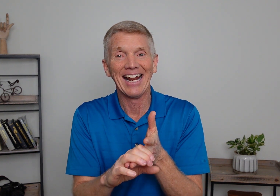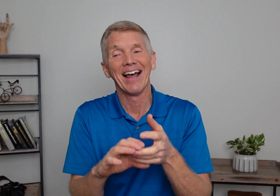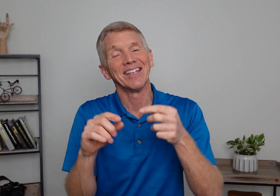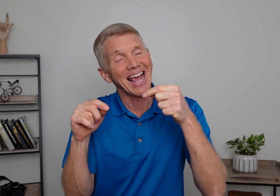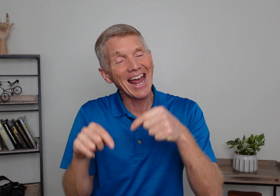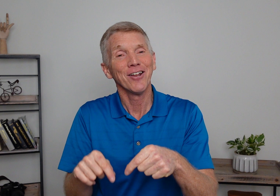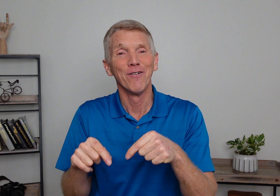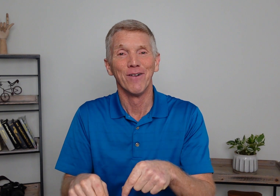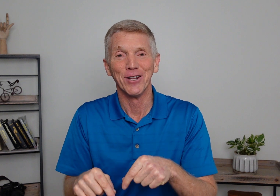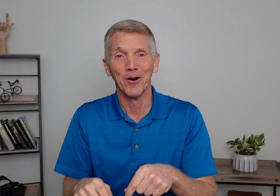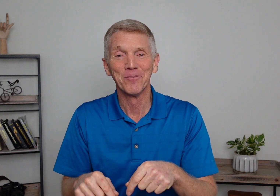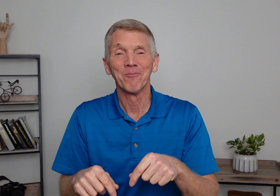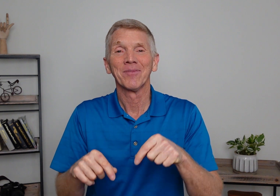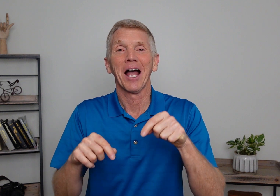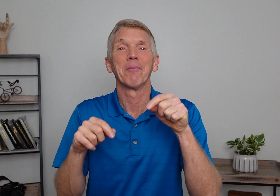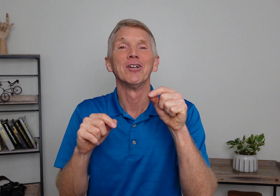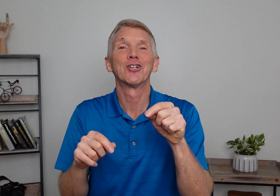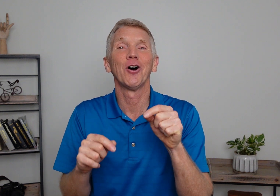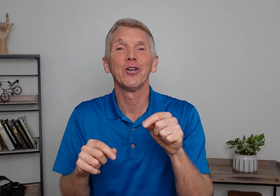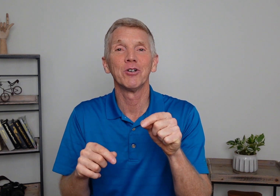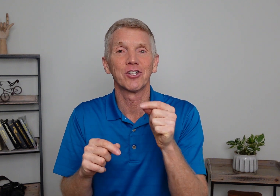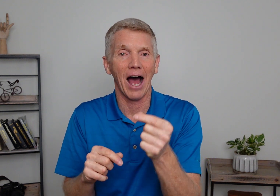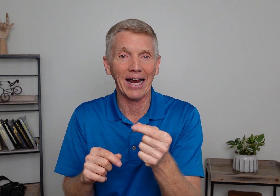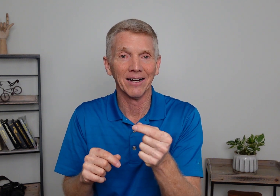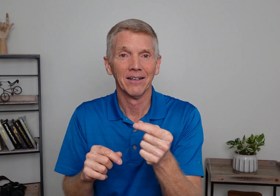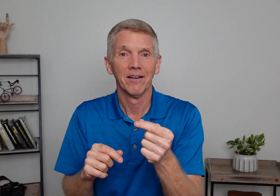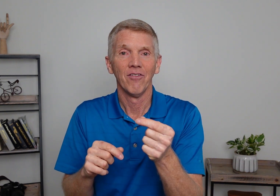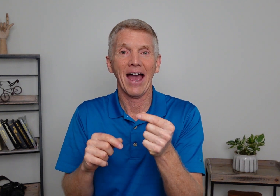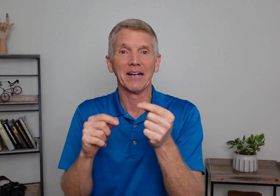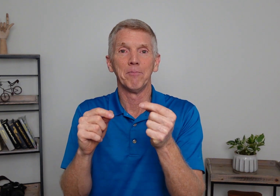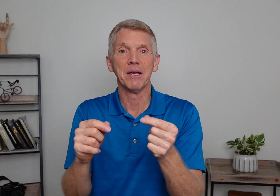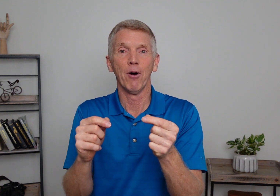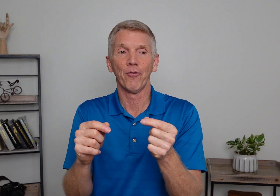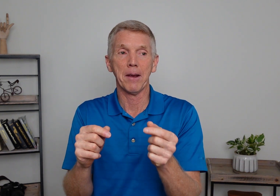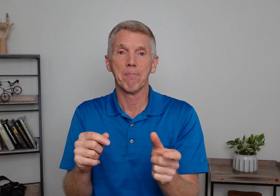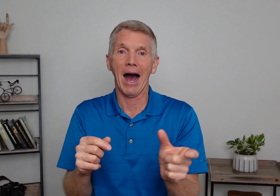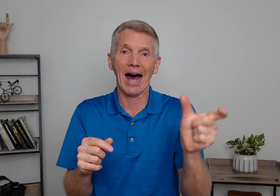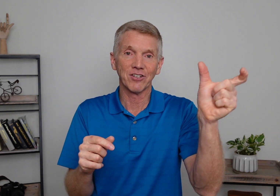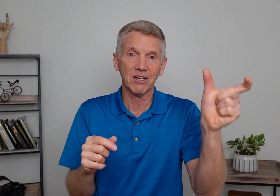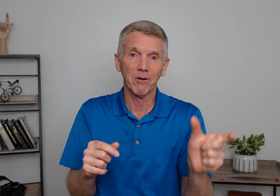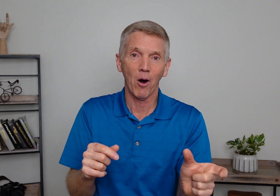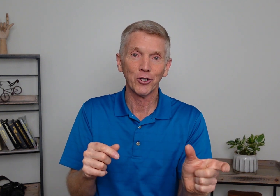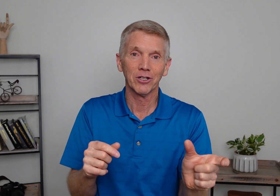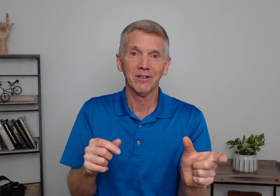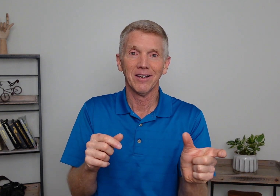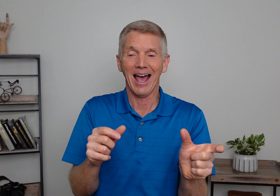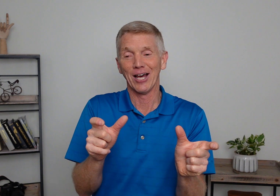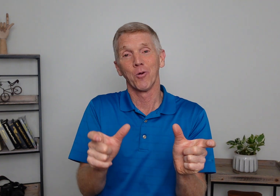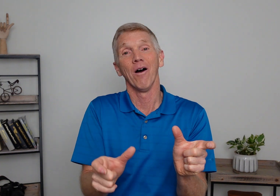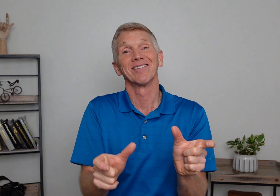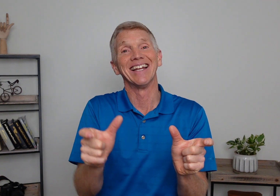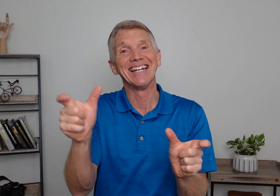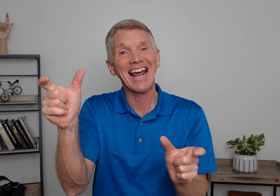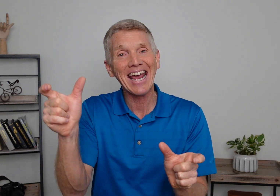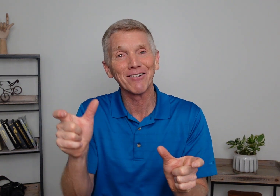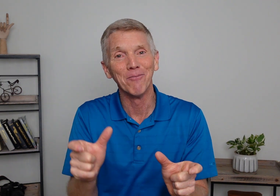at the end of the video, I'm going to show you a sign that can be both a positive emotion as well as a negative